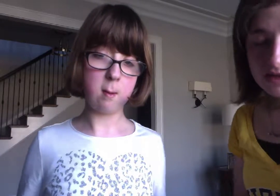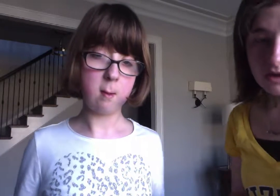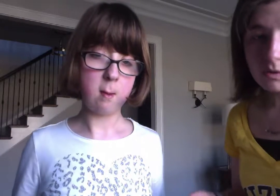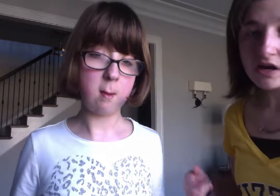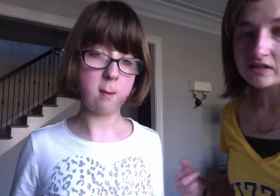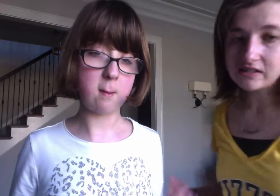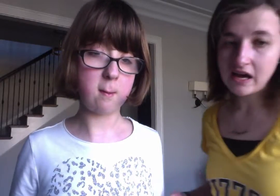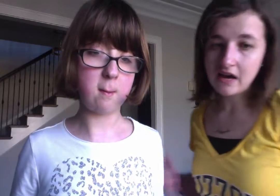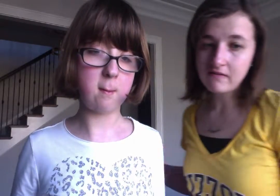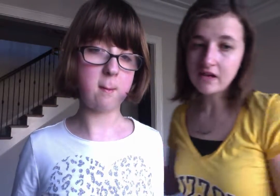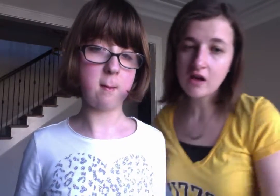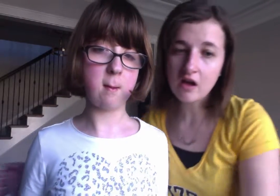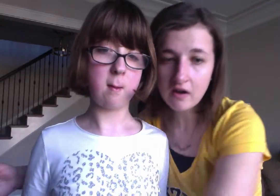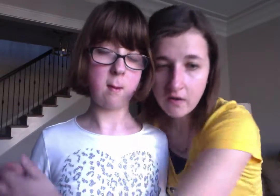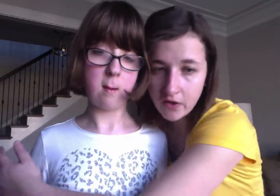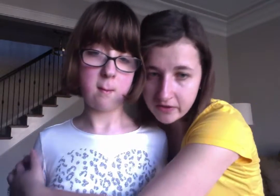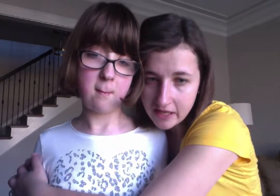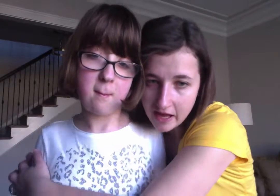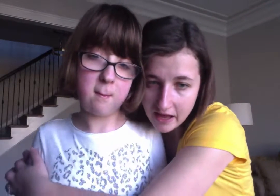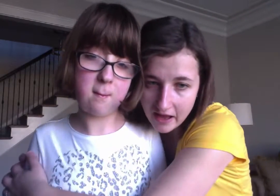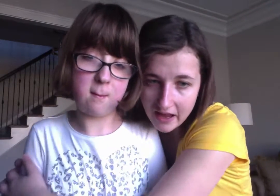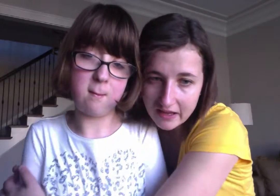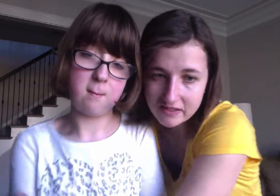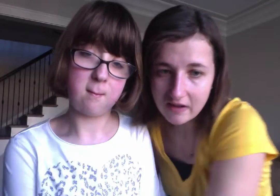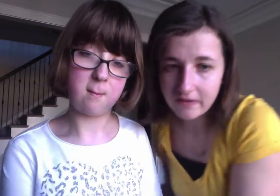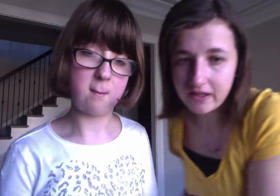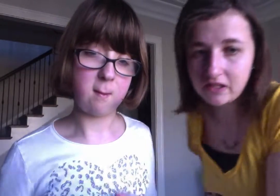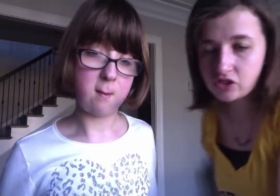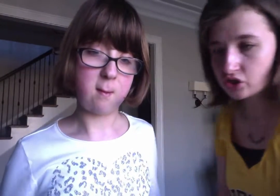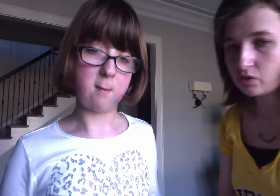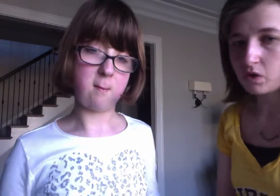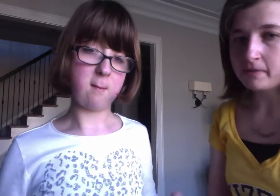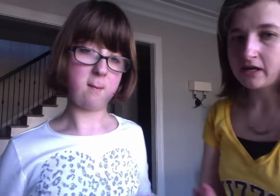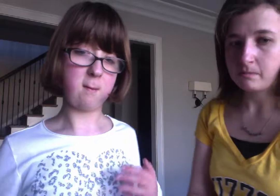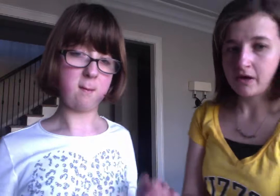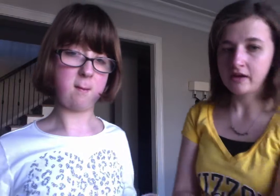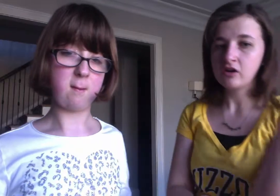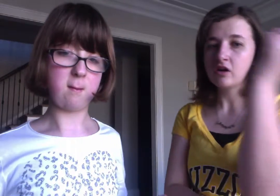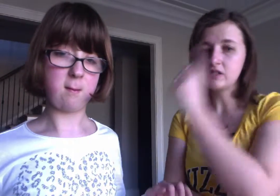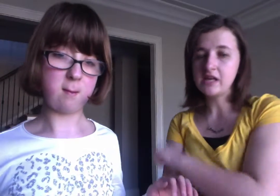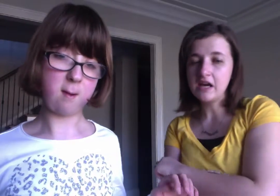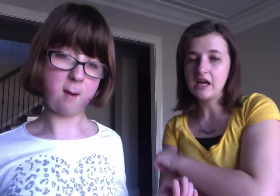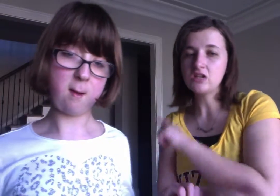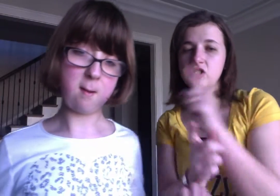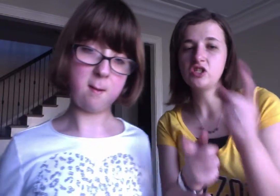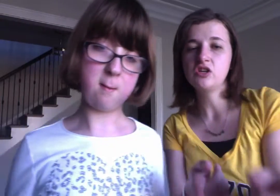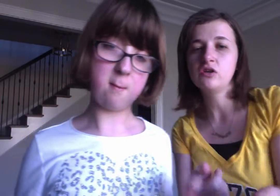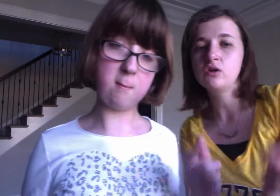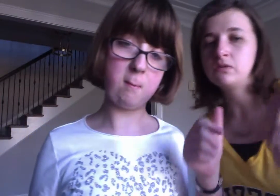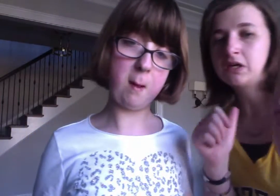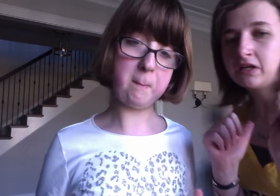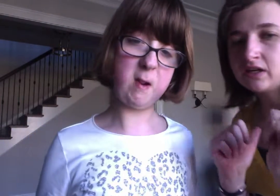making. We're saving our own lives. It's true, we'll make a better day, just you and me.